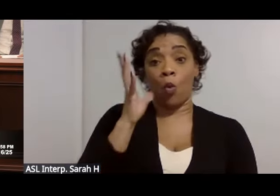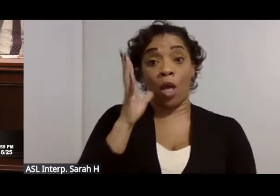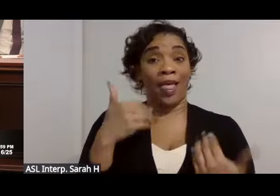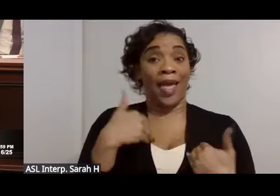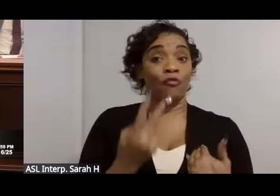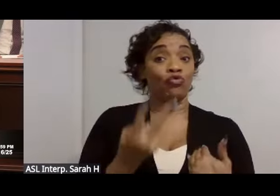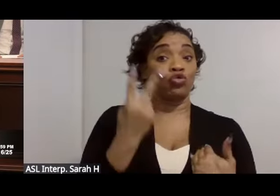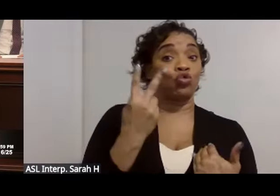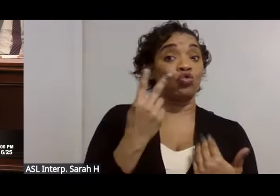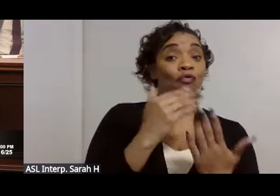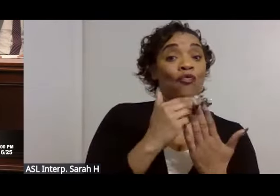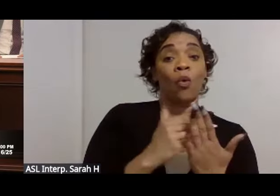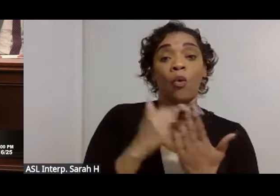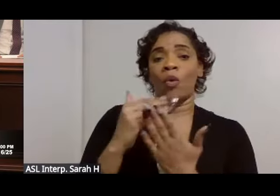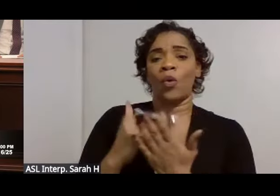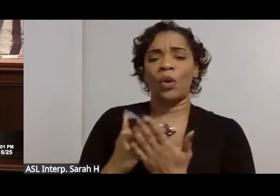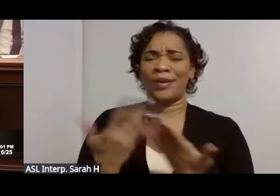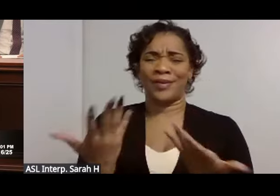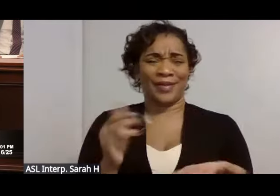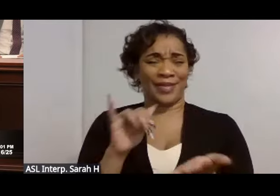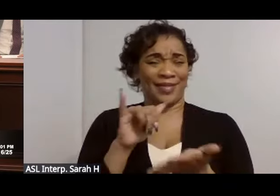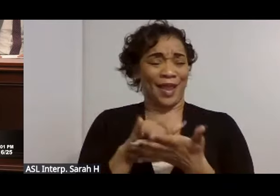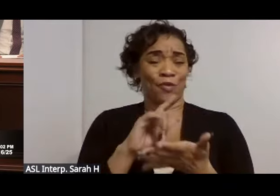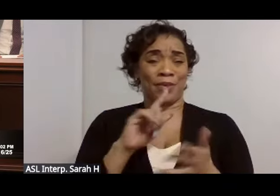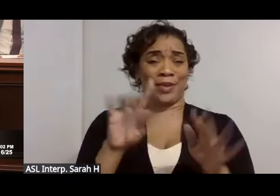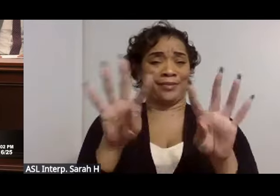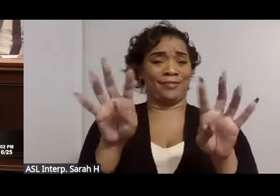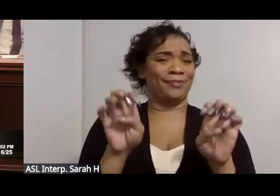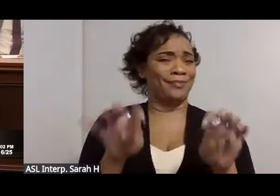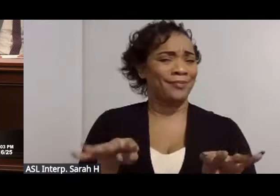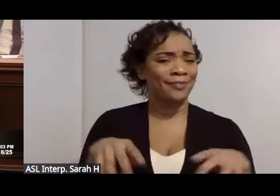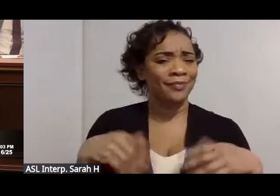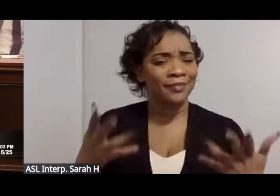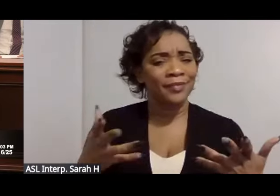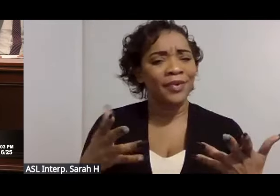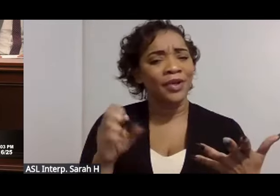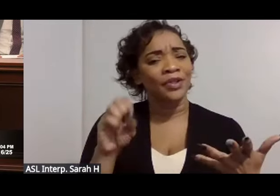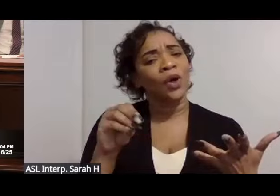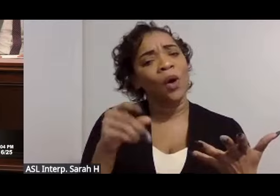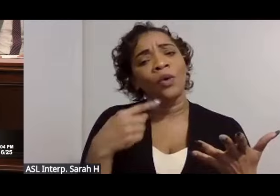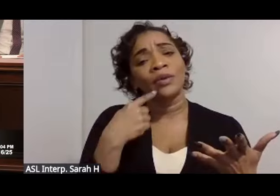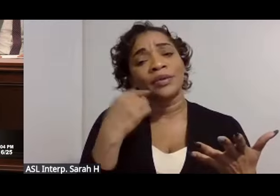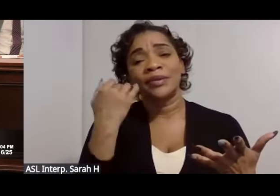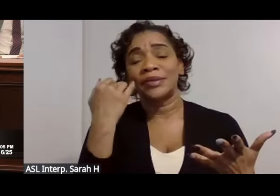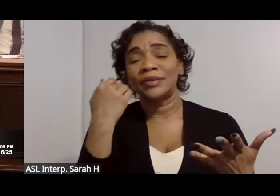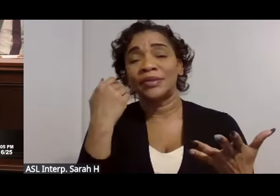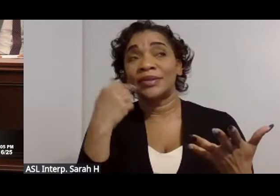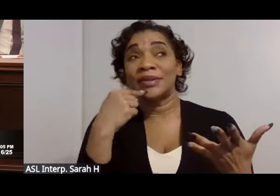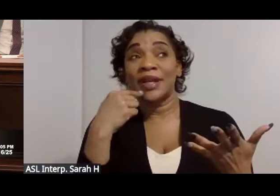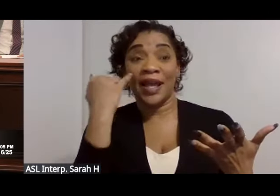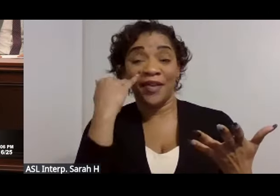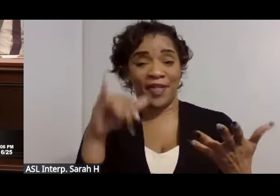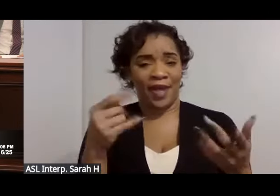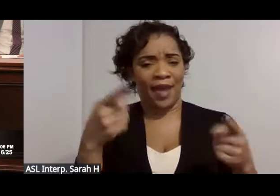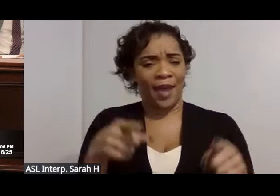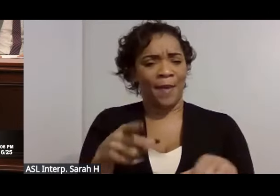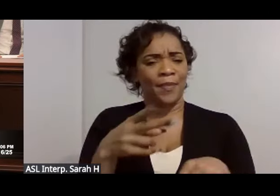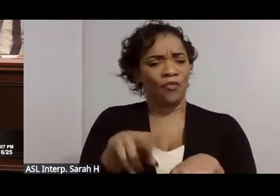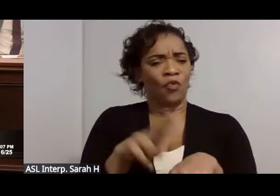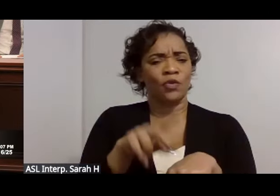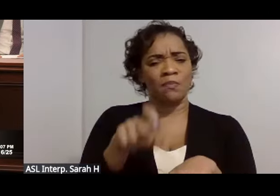is, if that happens, then of course they have to look at both of those. This is looking ahead